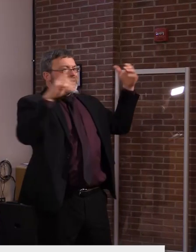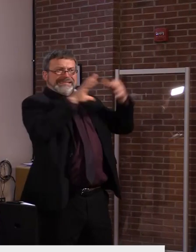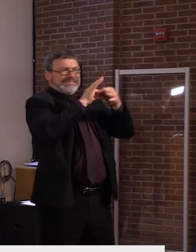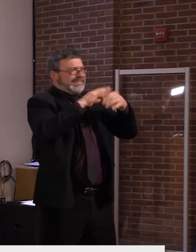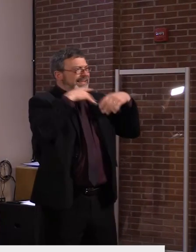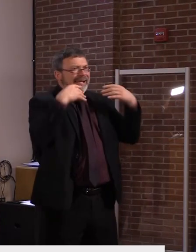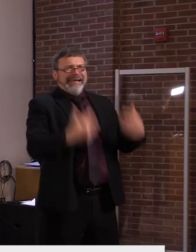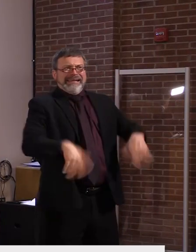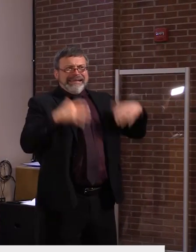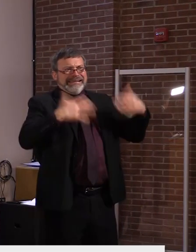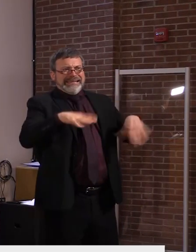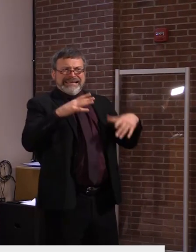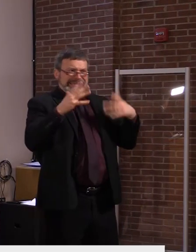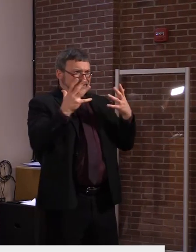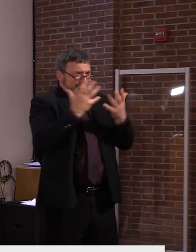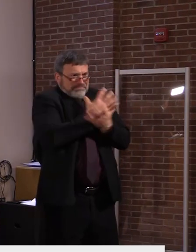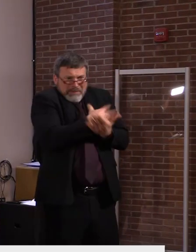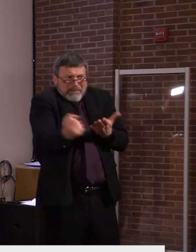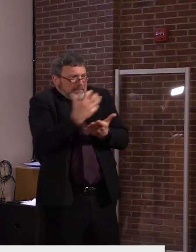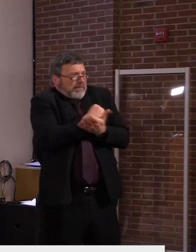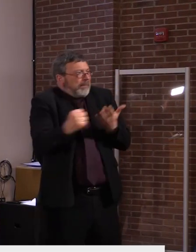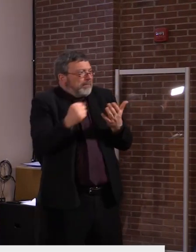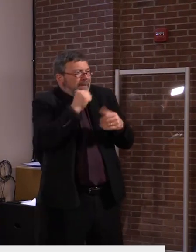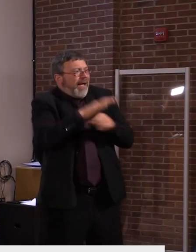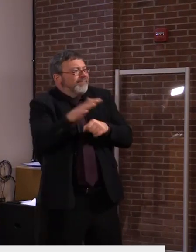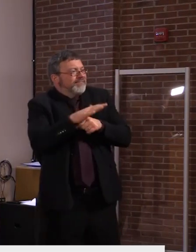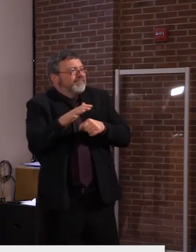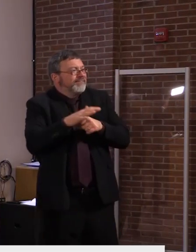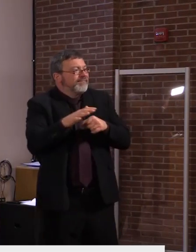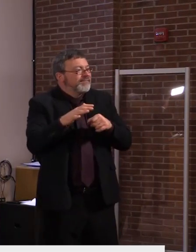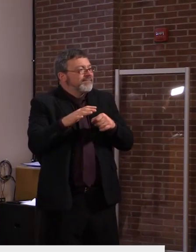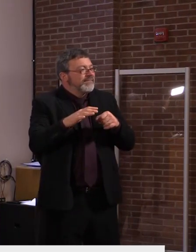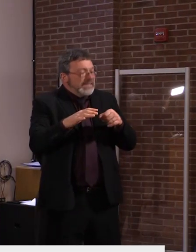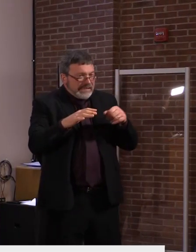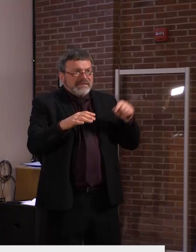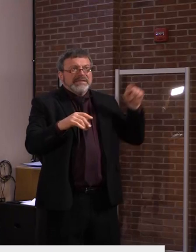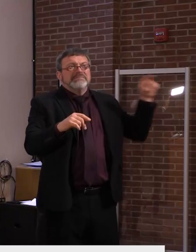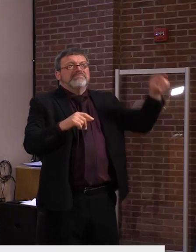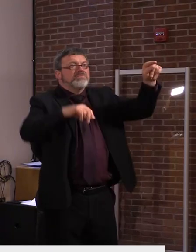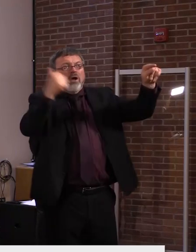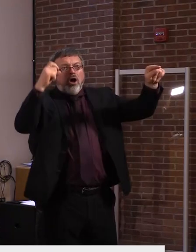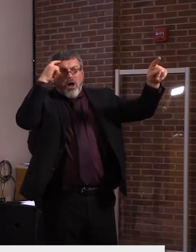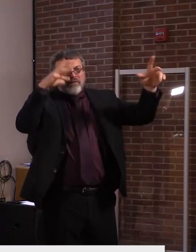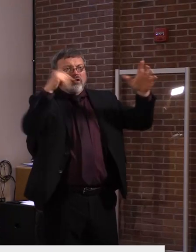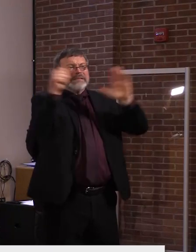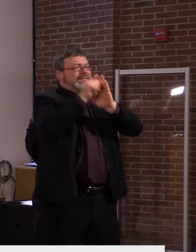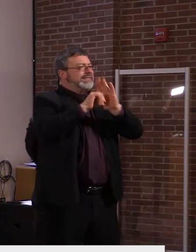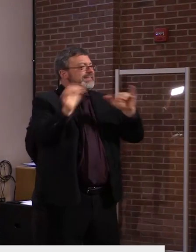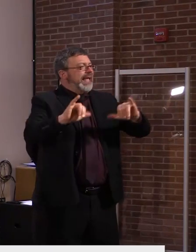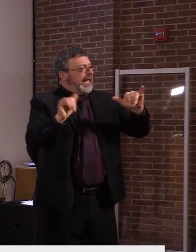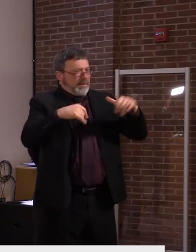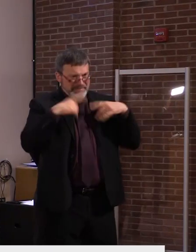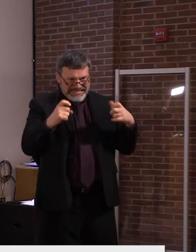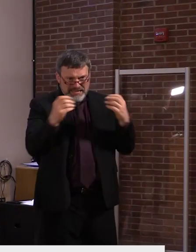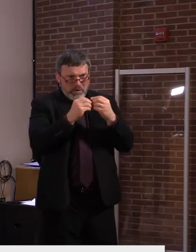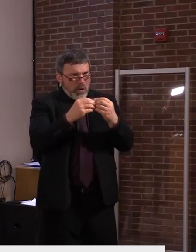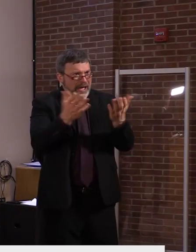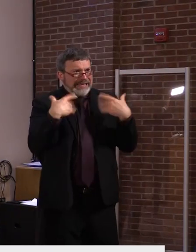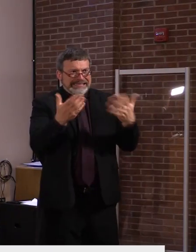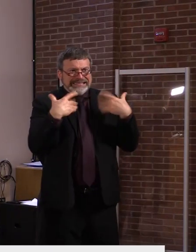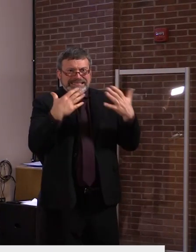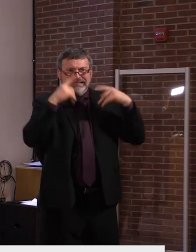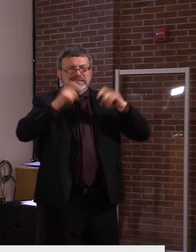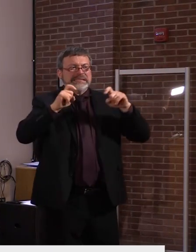Governor Mills from Maine, Governor Baker, amongst others, have said we could use more of the